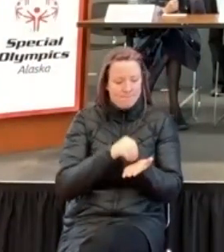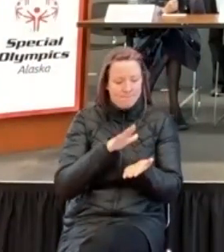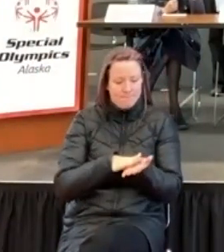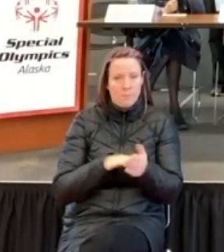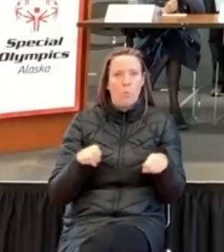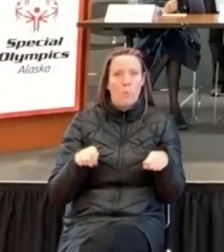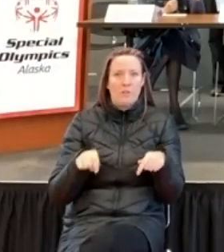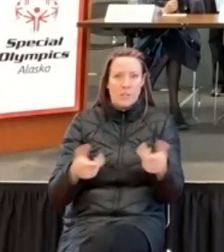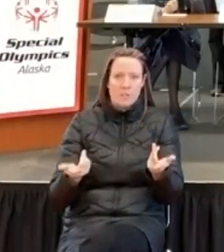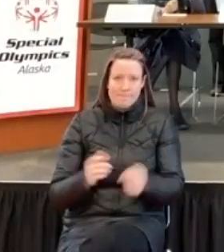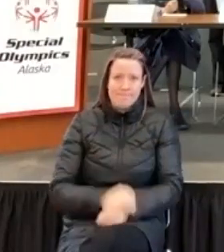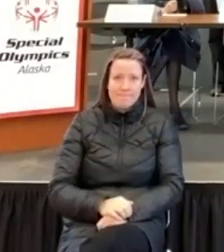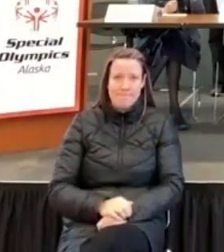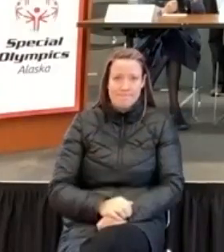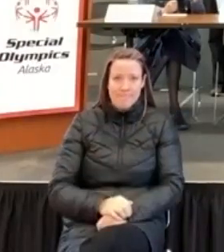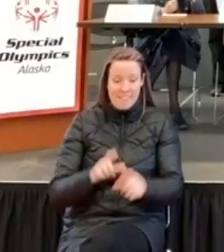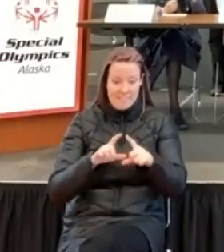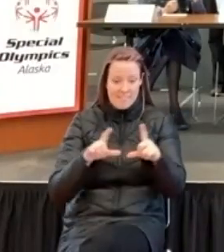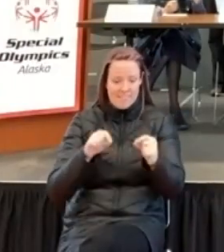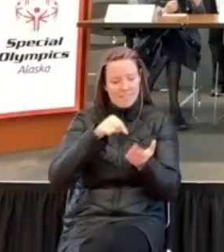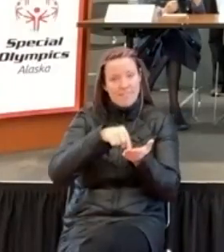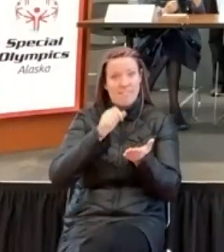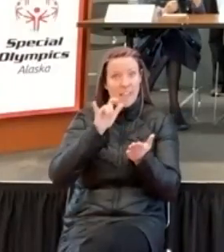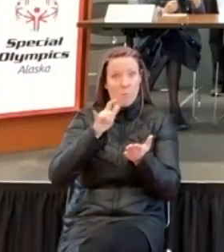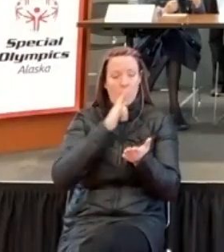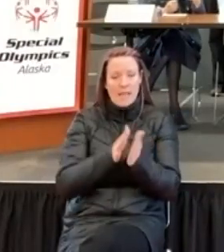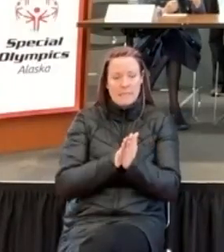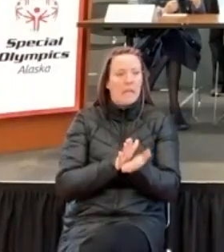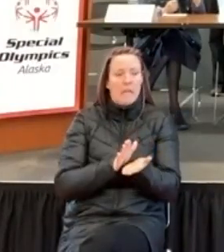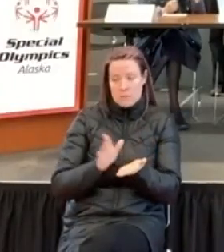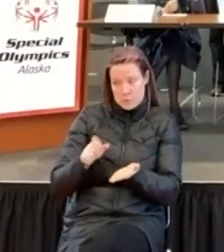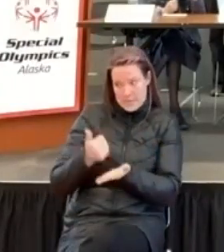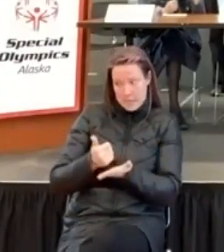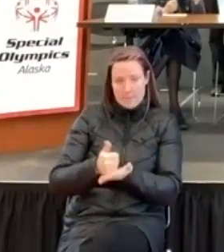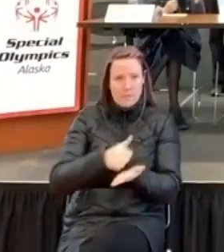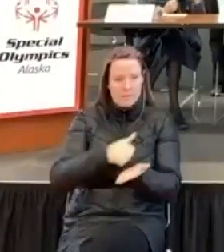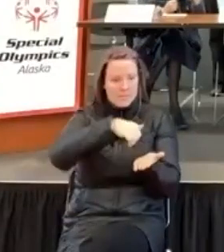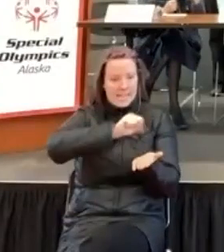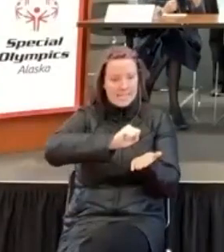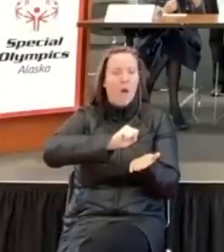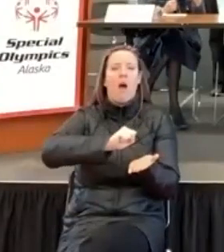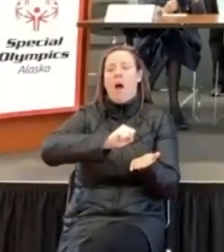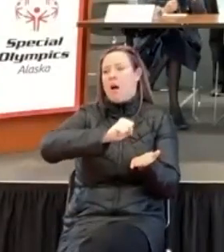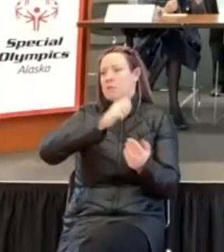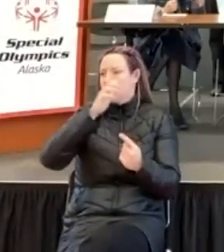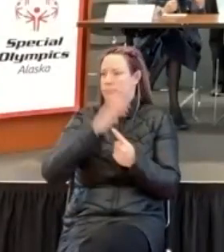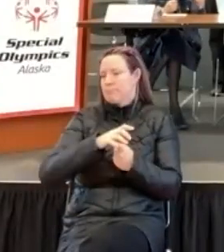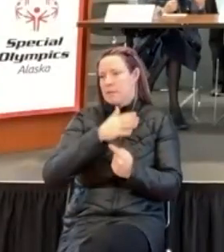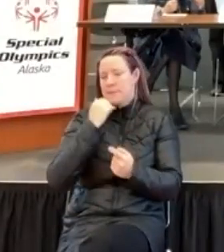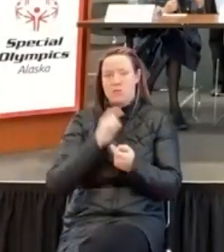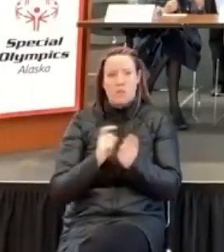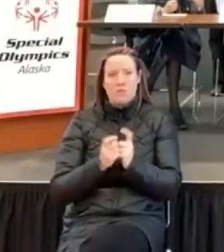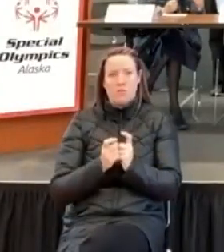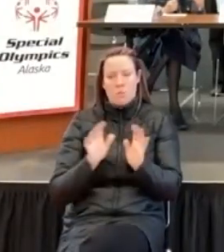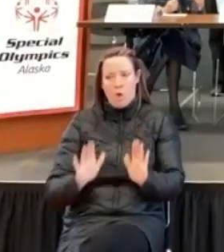little, thing at the airport that I need help. And it was one of the best changes I ever made. Really great life hack